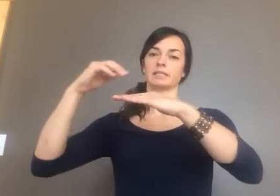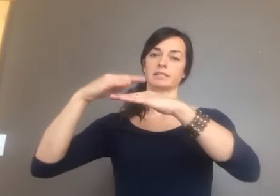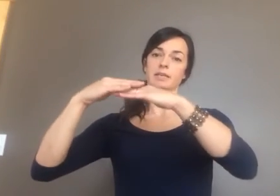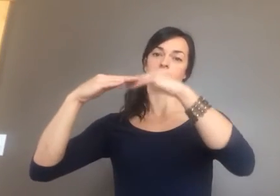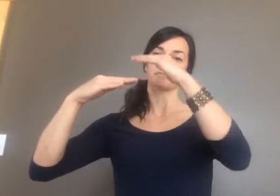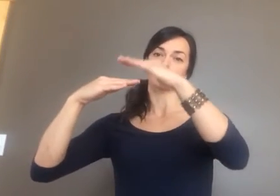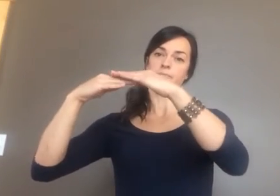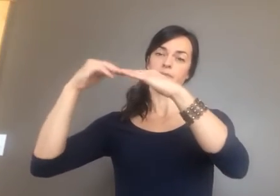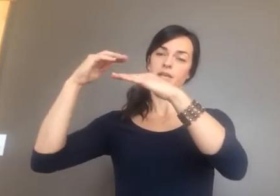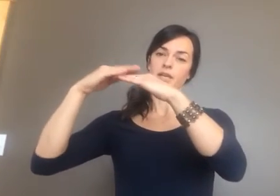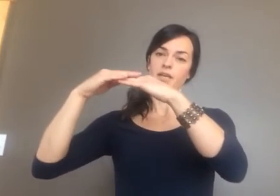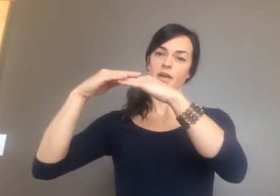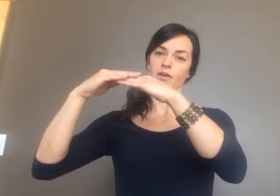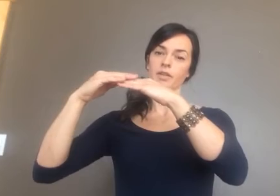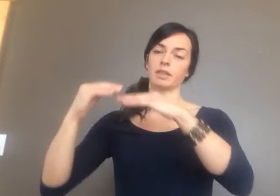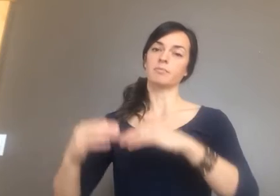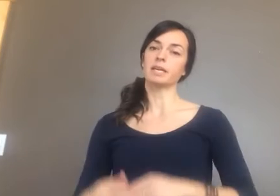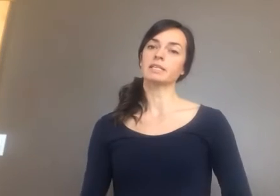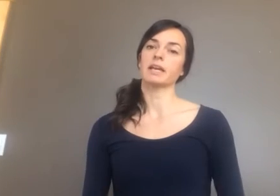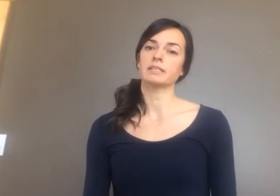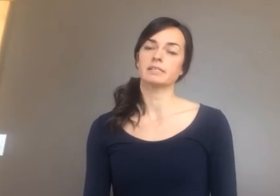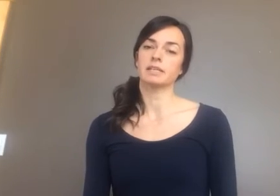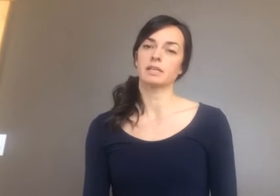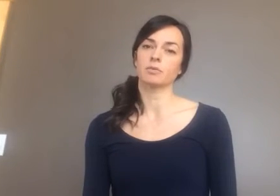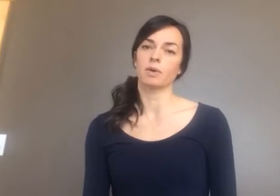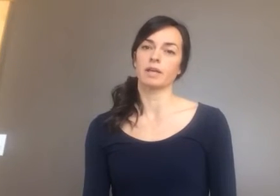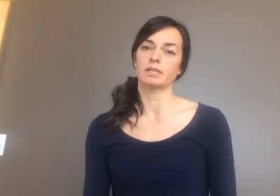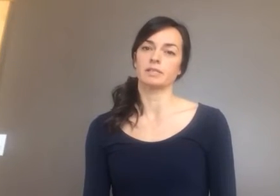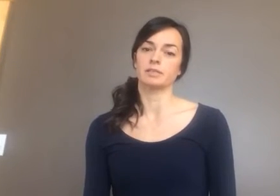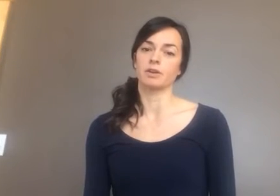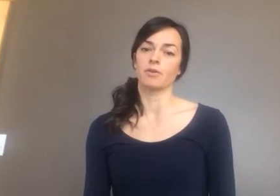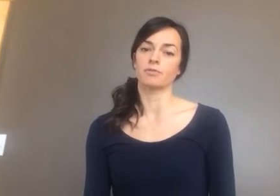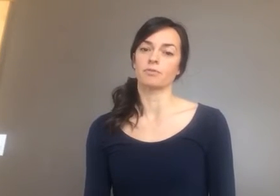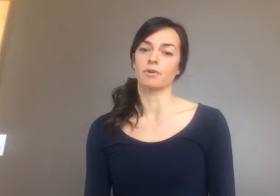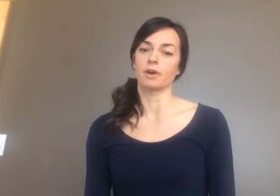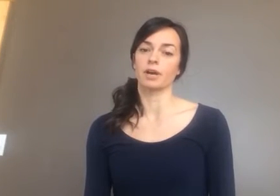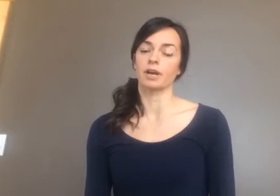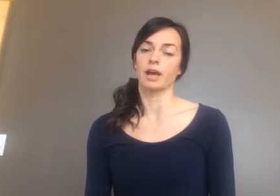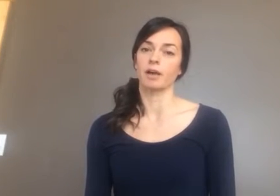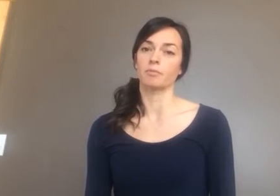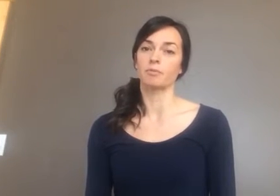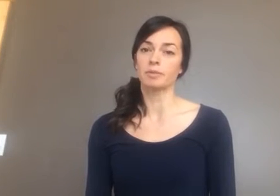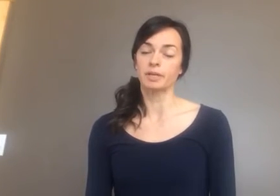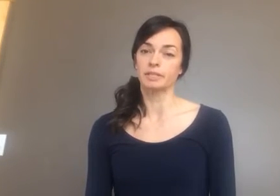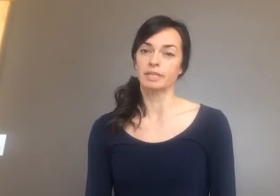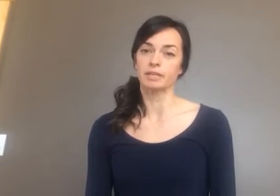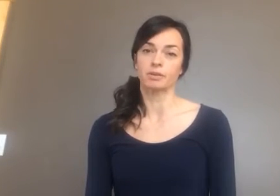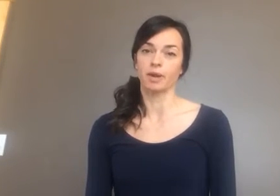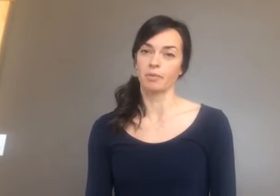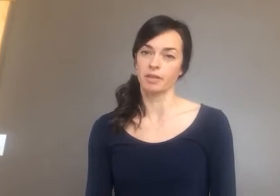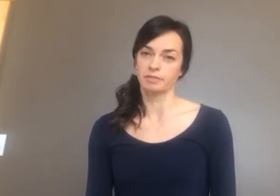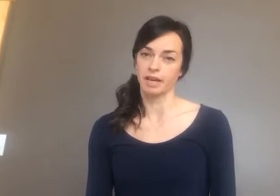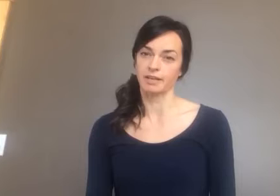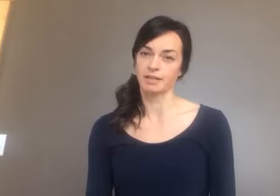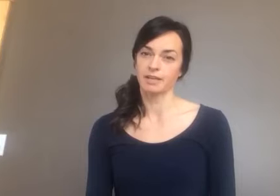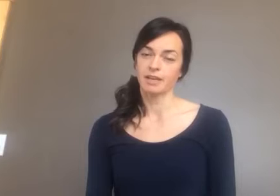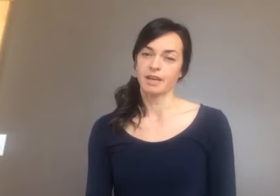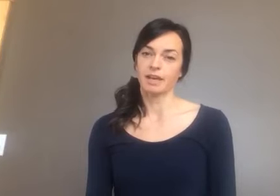Dynasty. Now the Ming Dynasty was known for rebuilding the Great Wall of China, as